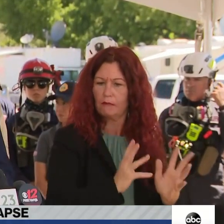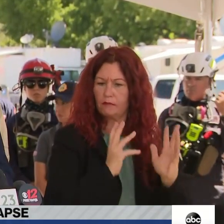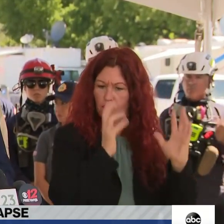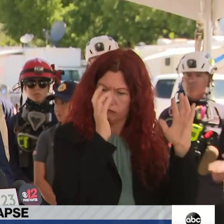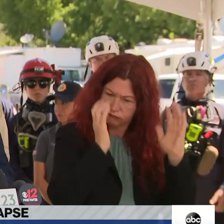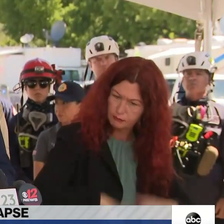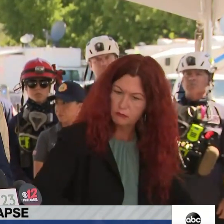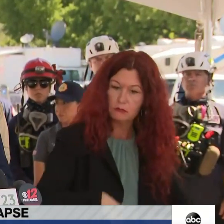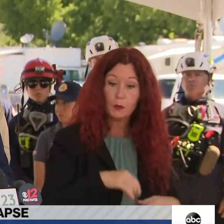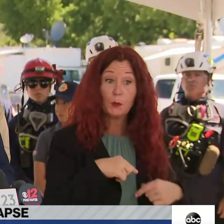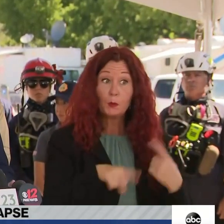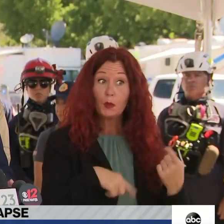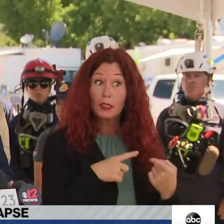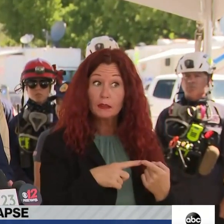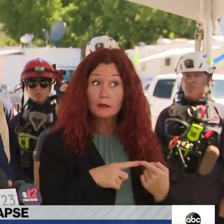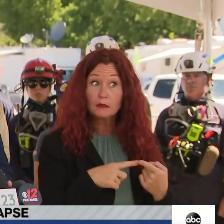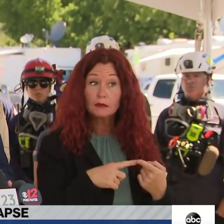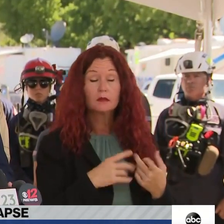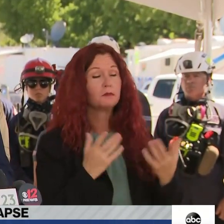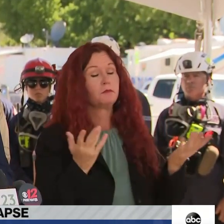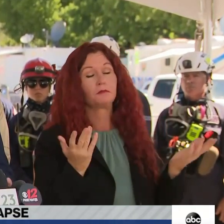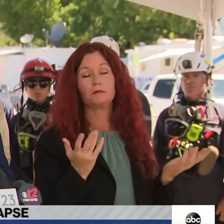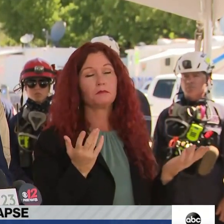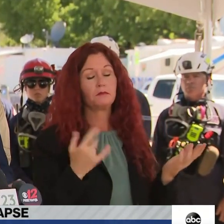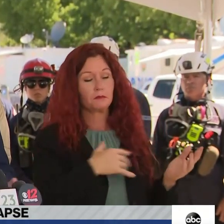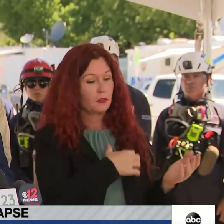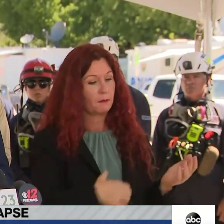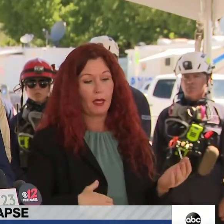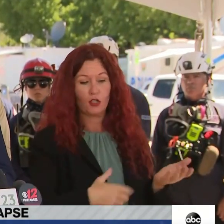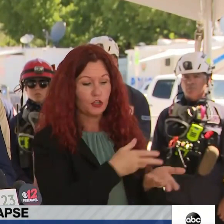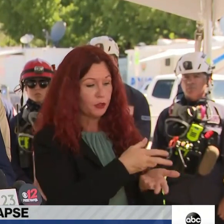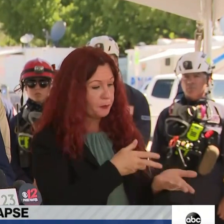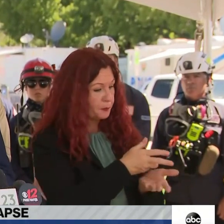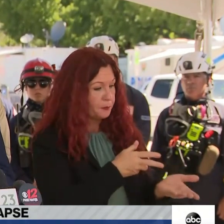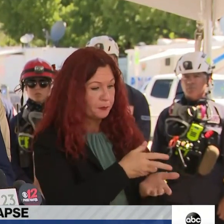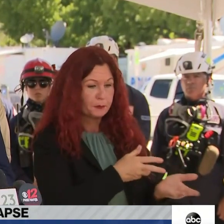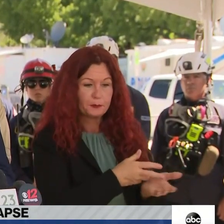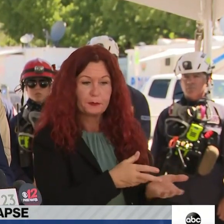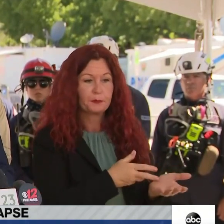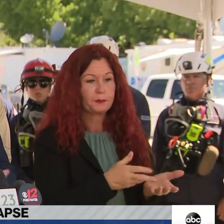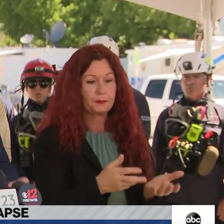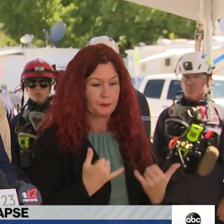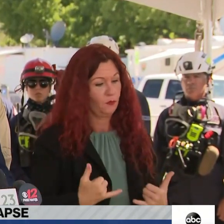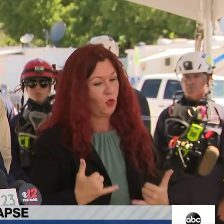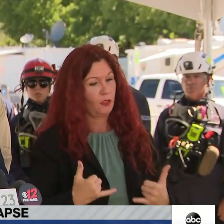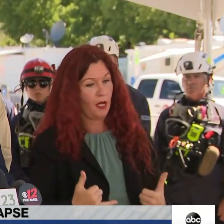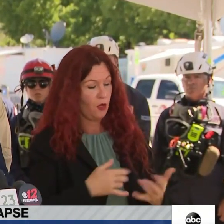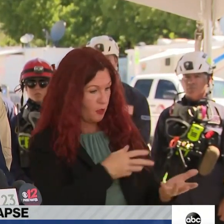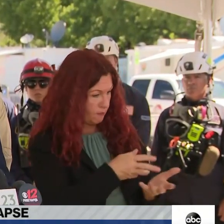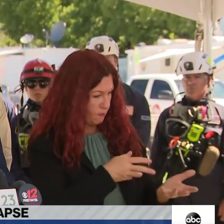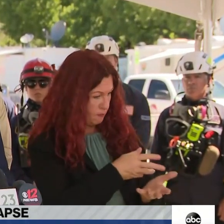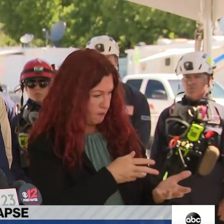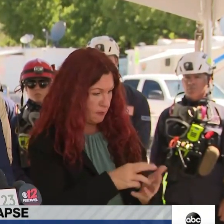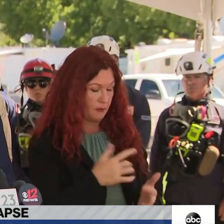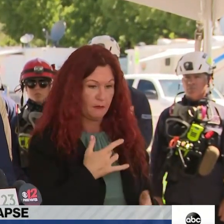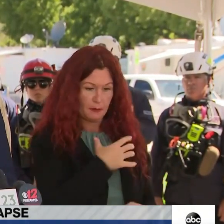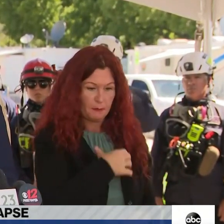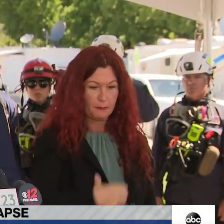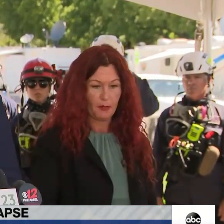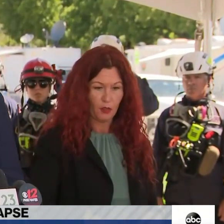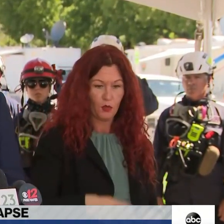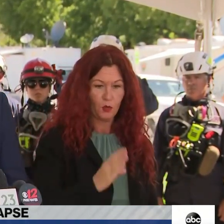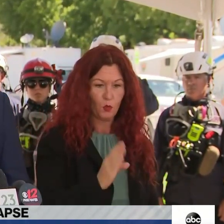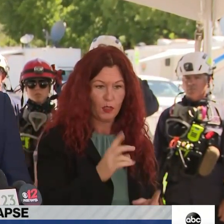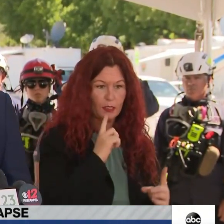know they got to sign they got a contractor do it, but they are doing that right now. And I'd imagine Mayor Kava is going to have that